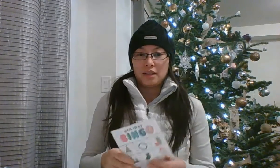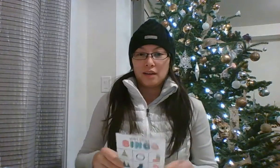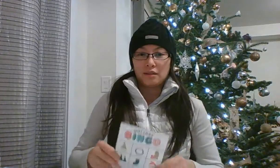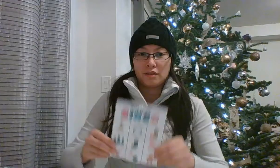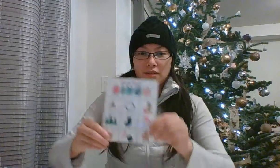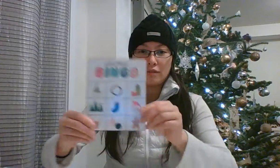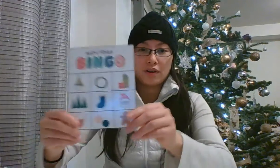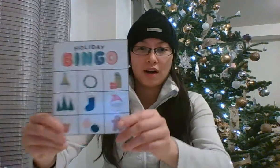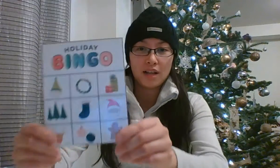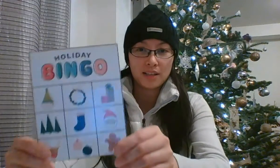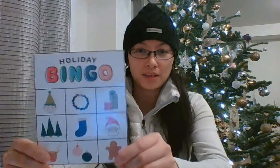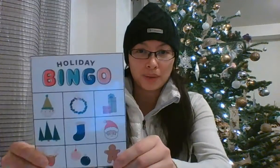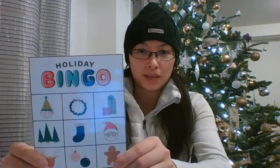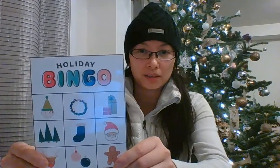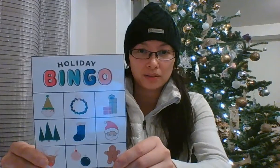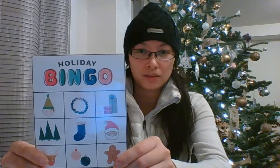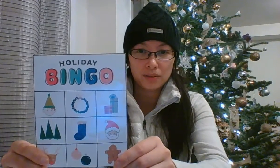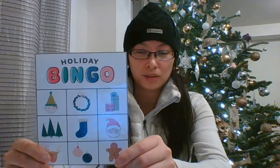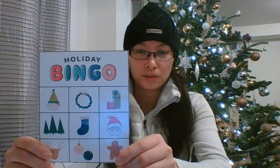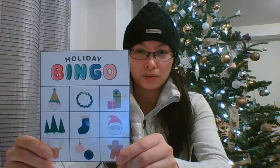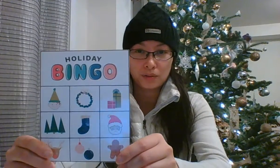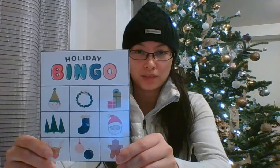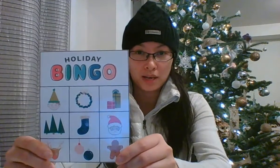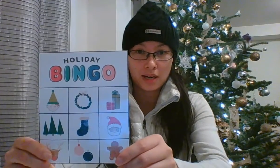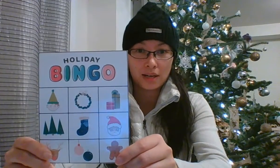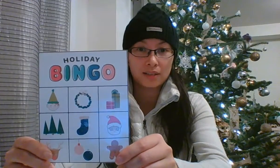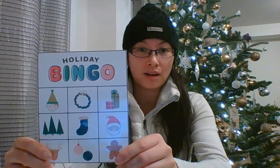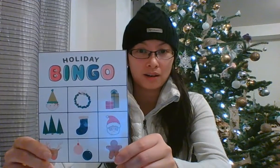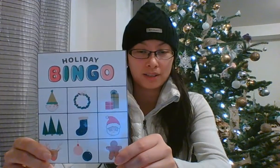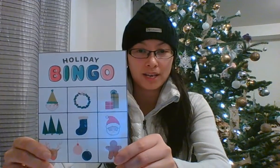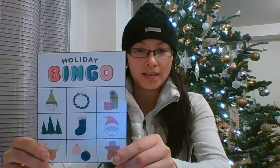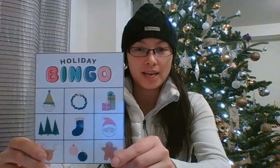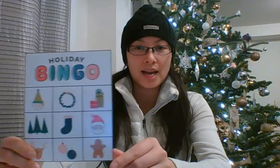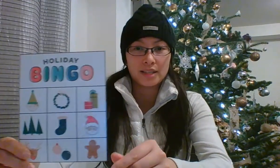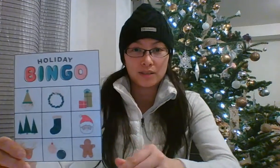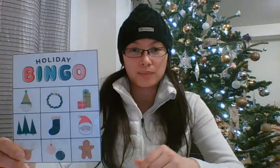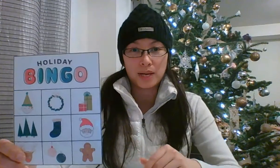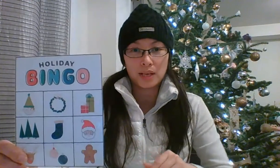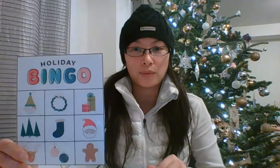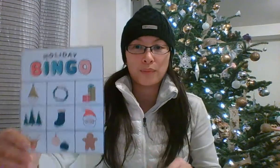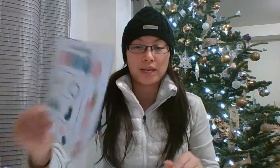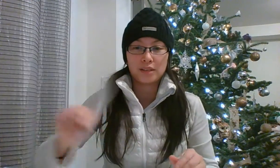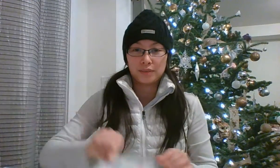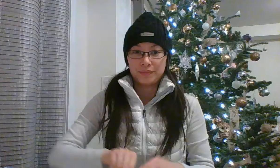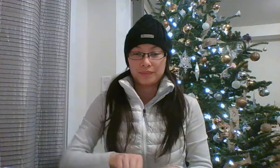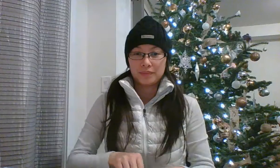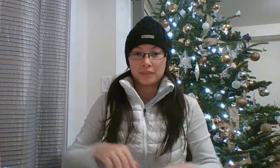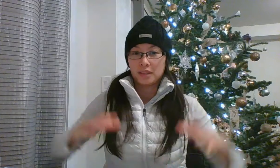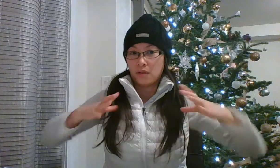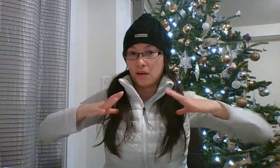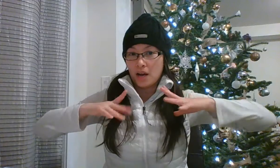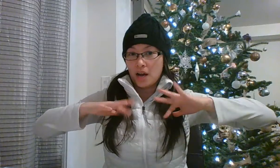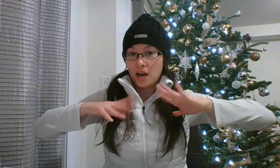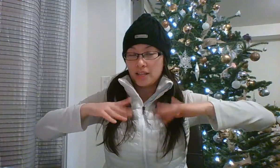Now, for holiday bingo, you sign holiday and you spell out bingo. So,